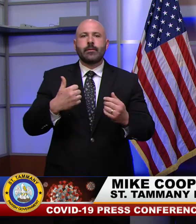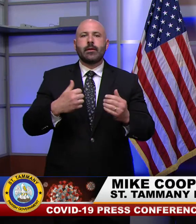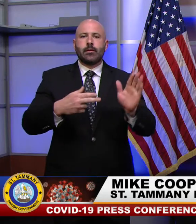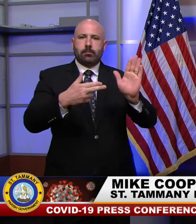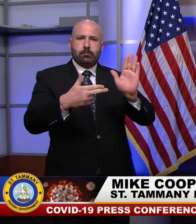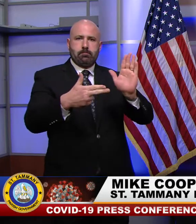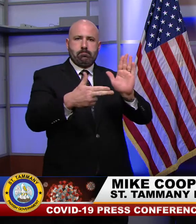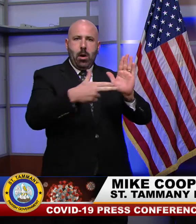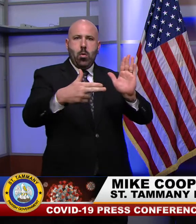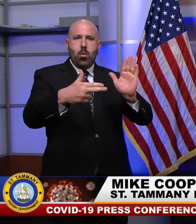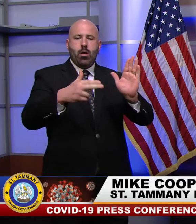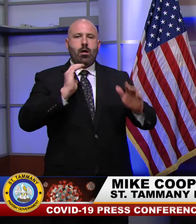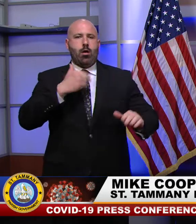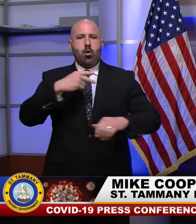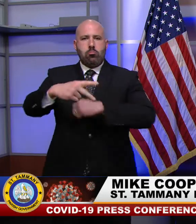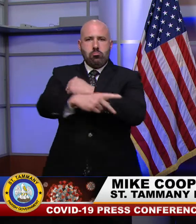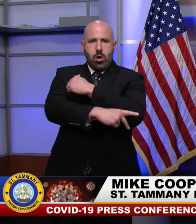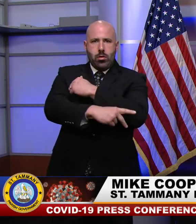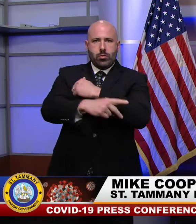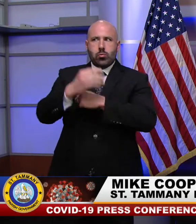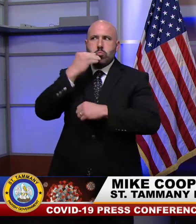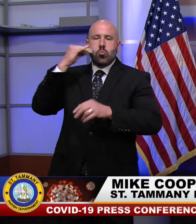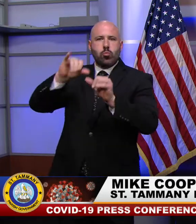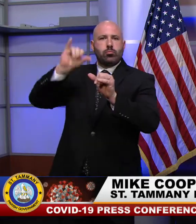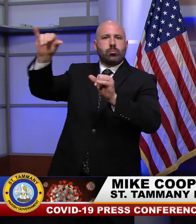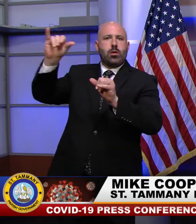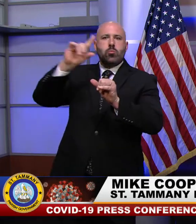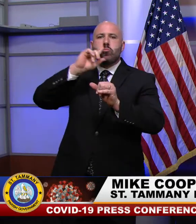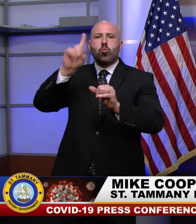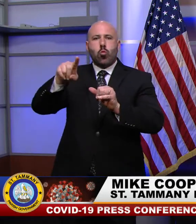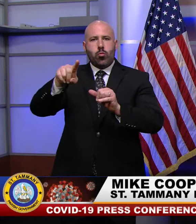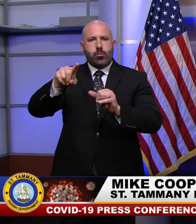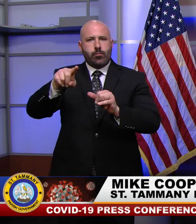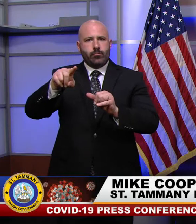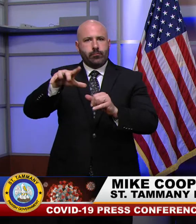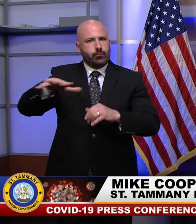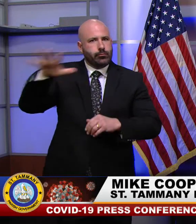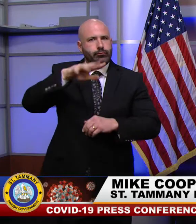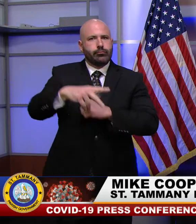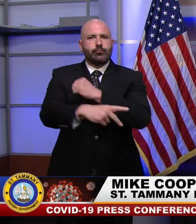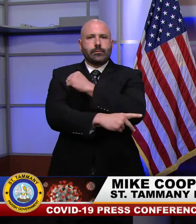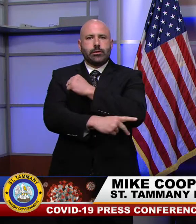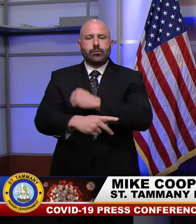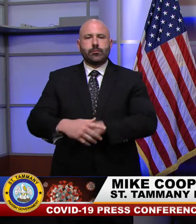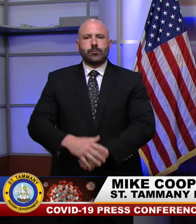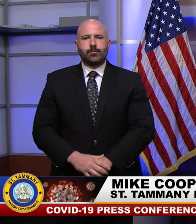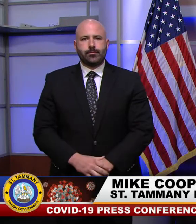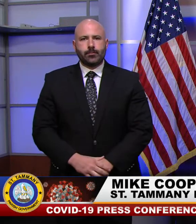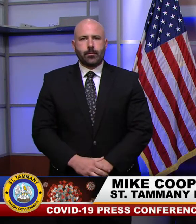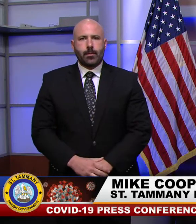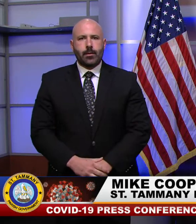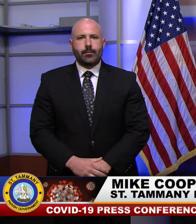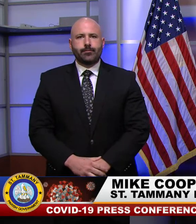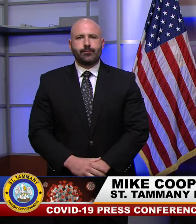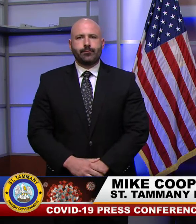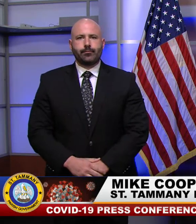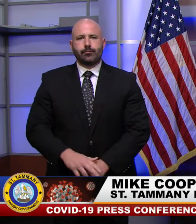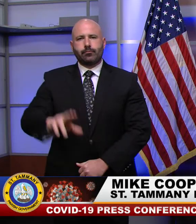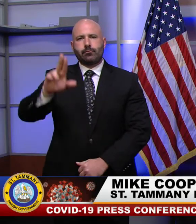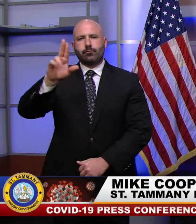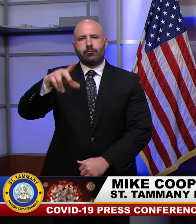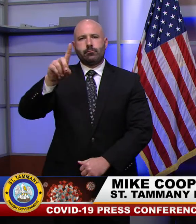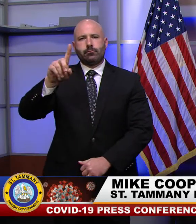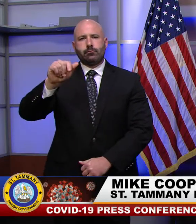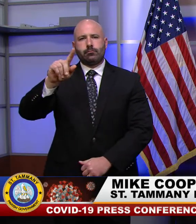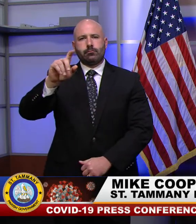executive stay-at-home order as well for St. Tammany Parish. To update you on the current